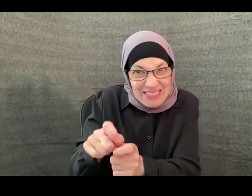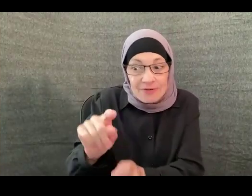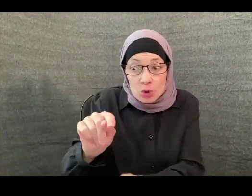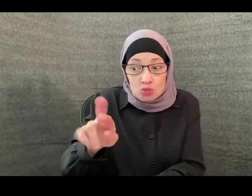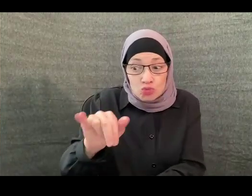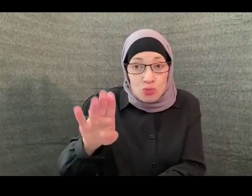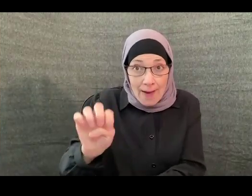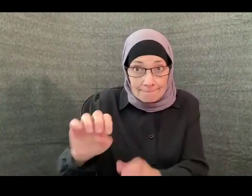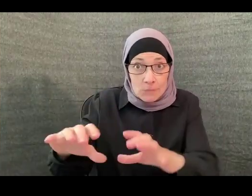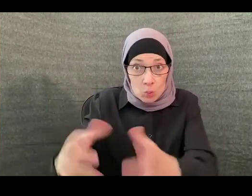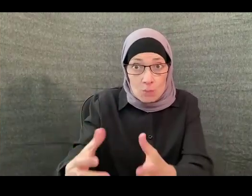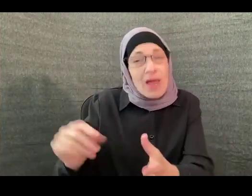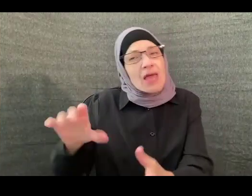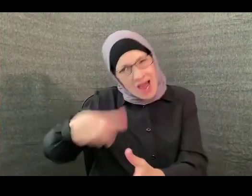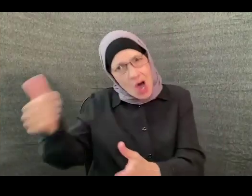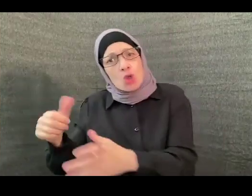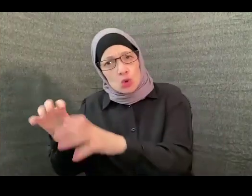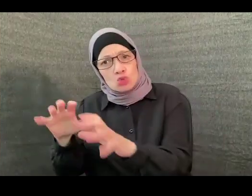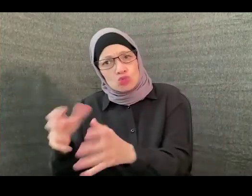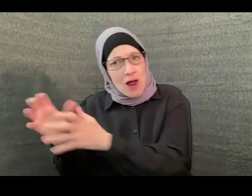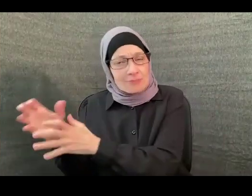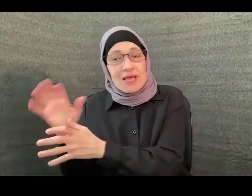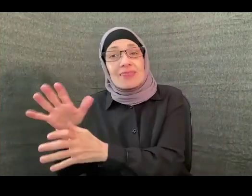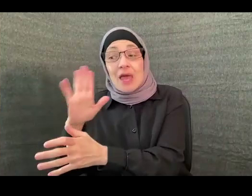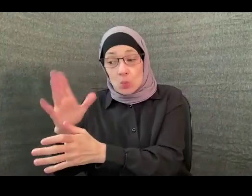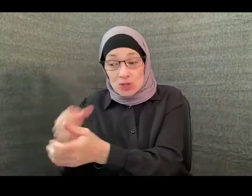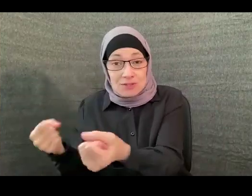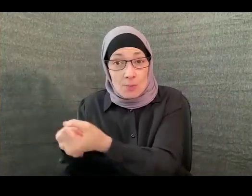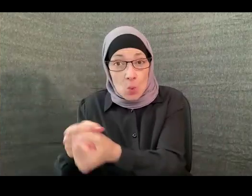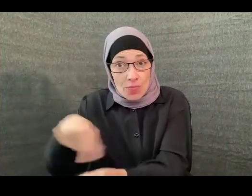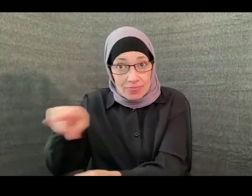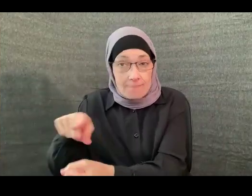tribes who would support them from the Jewish community